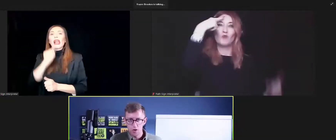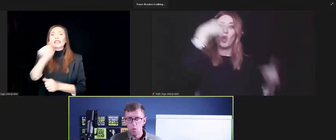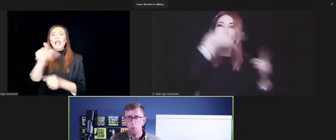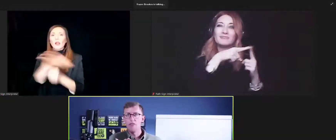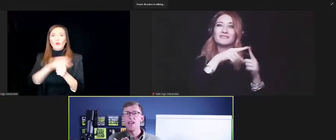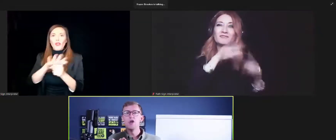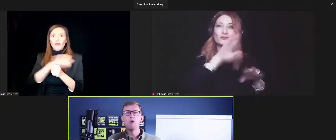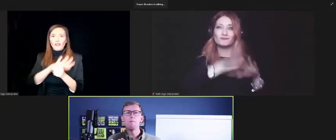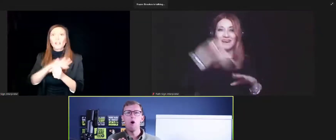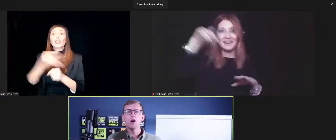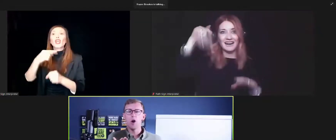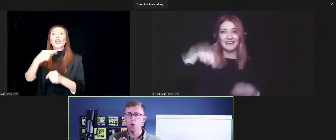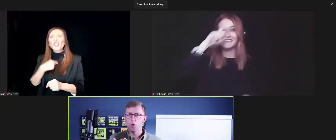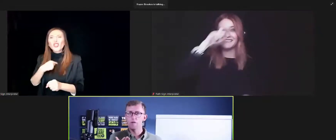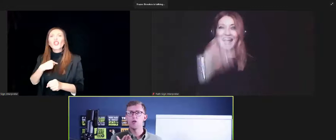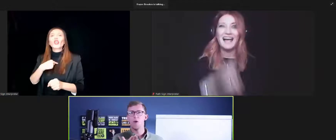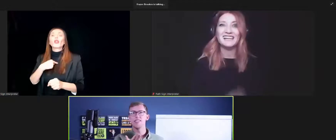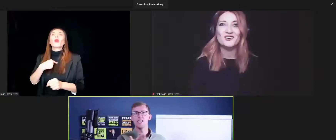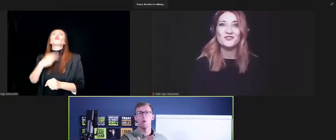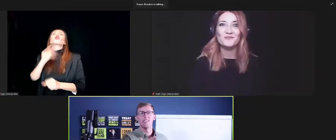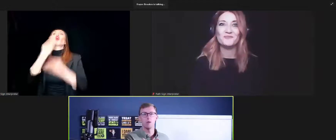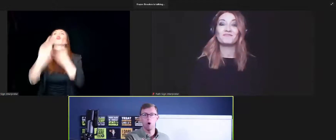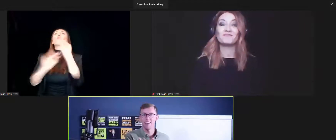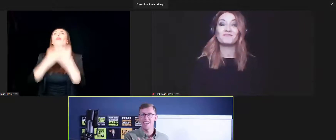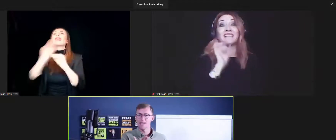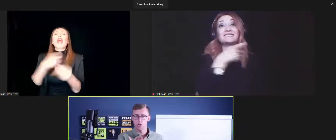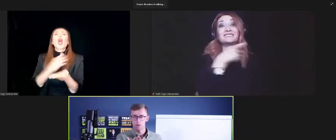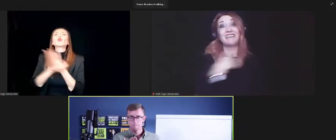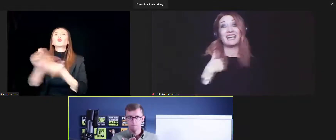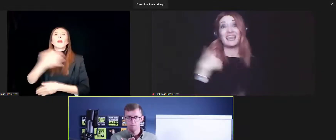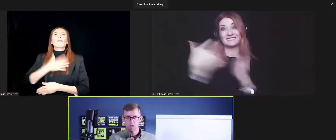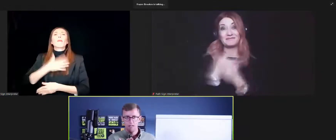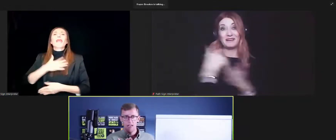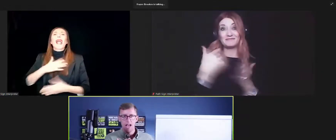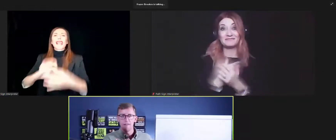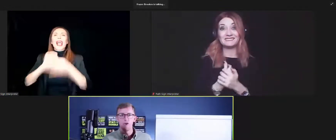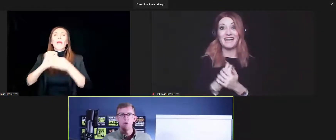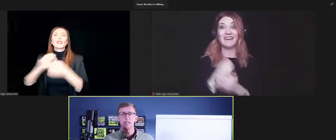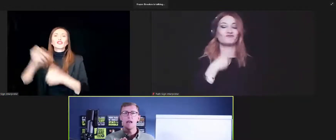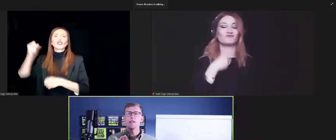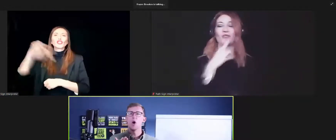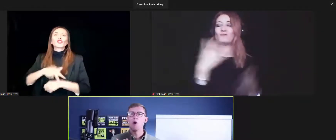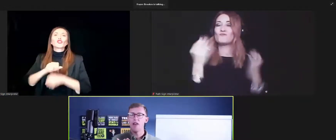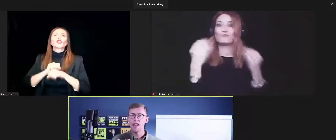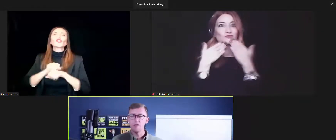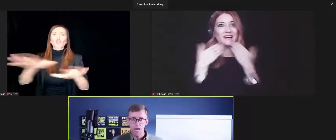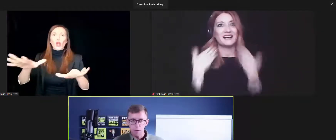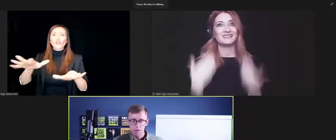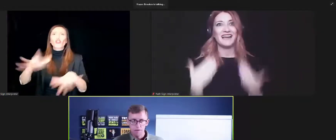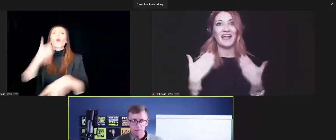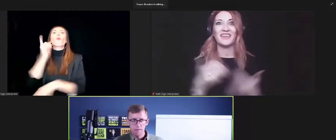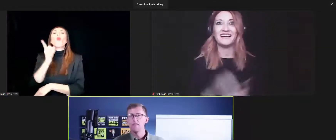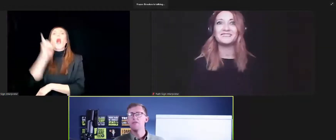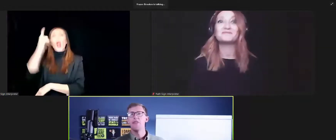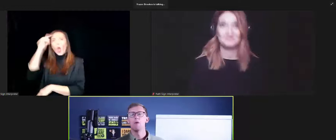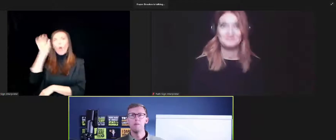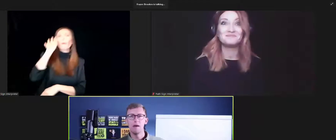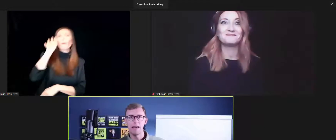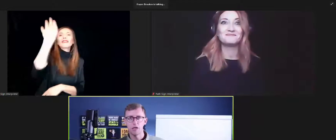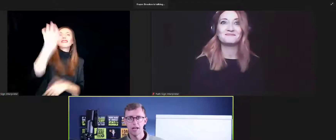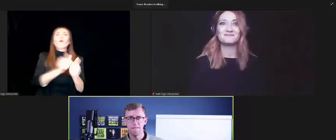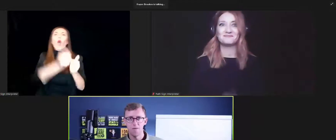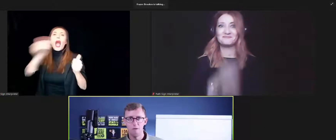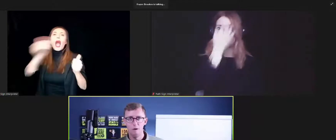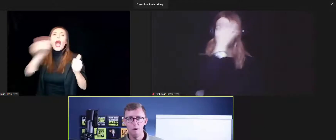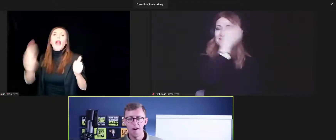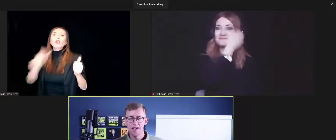friends what their number one goal for 2021 is. If you could let me know what that is for you, that would be